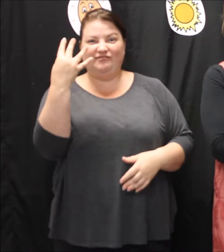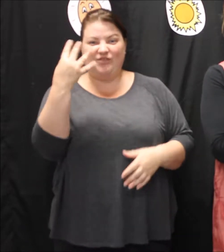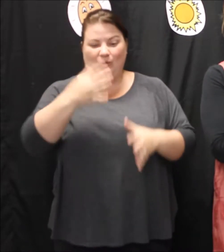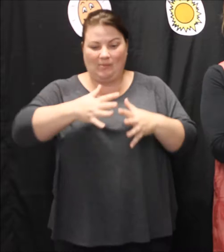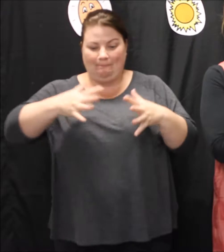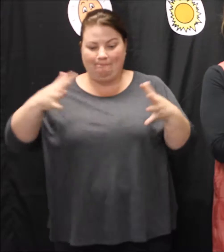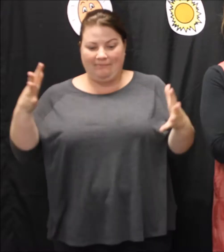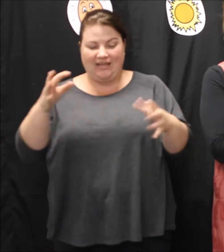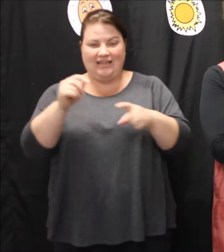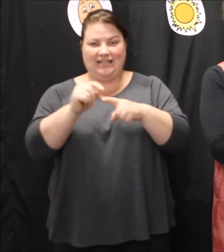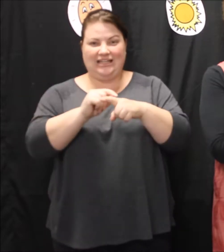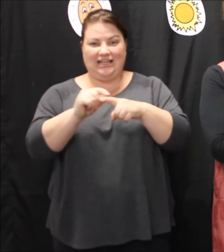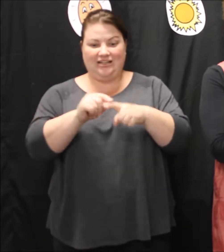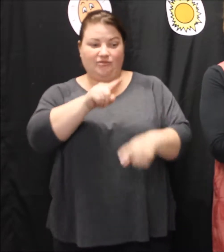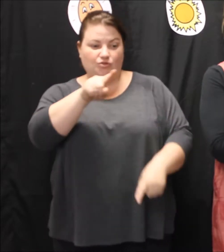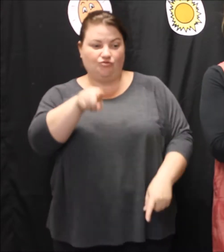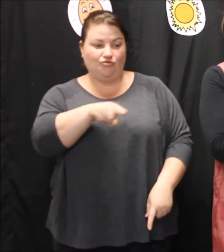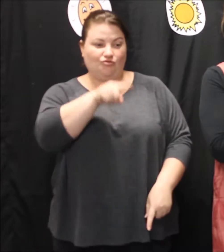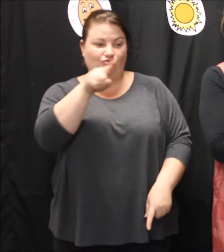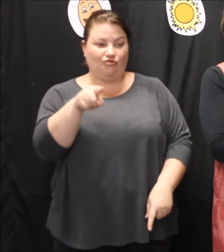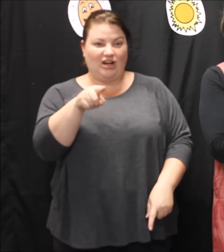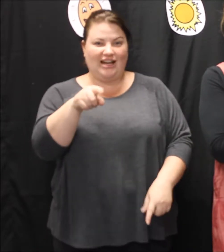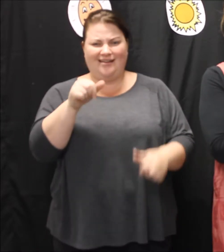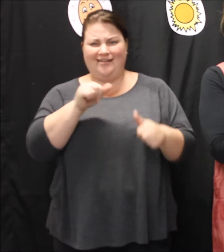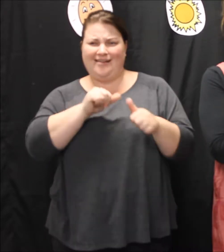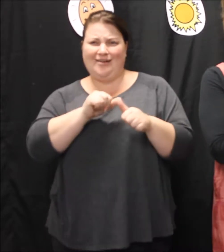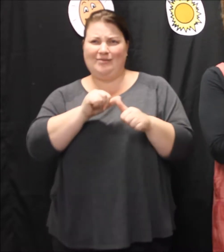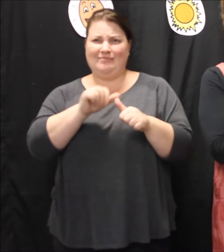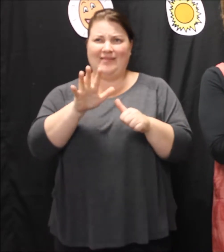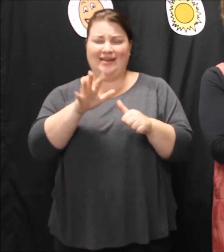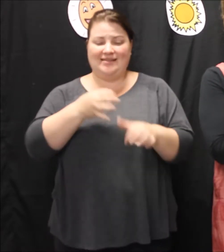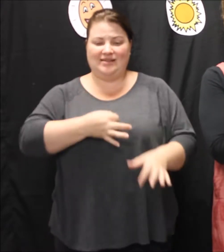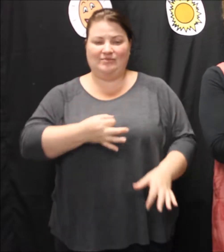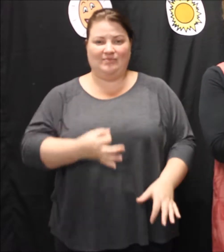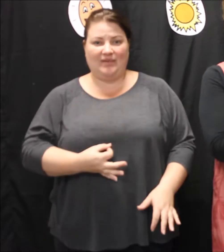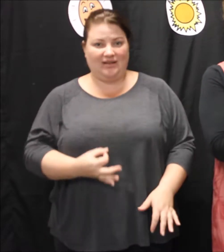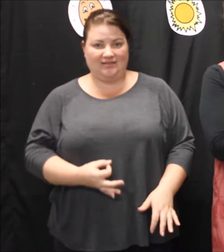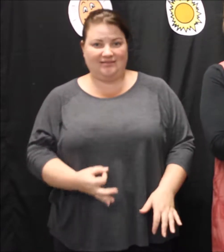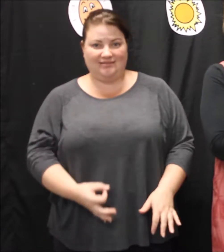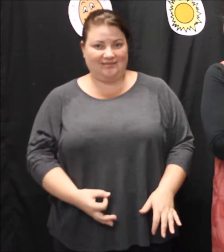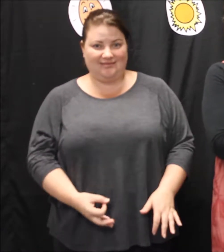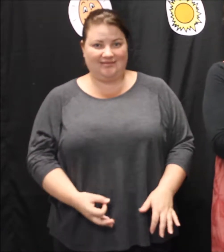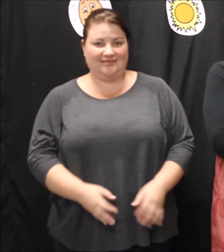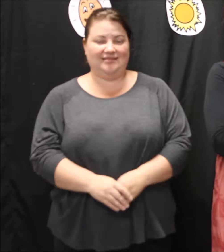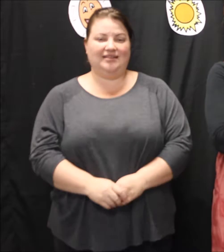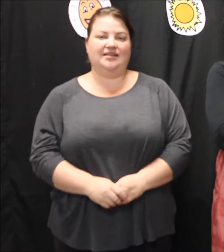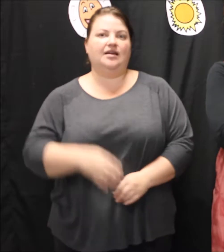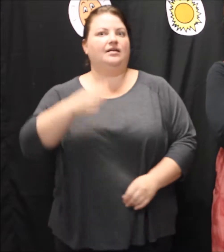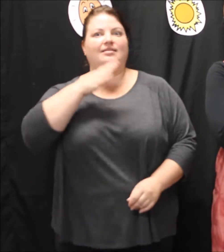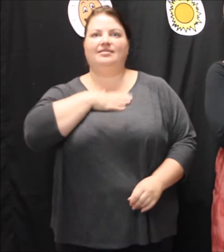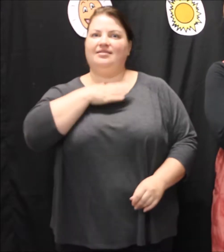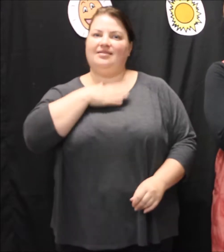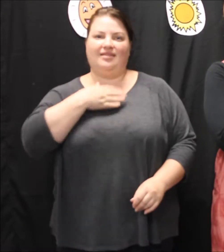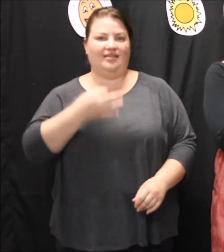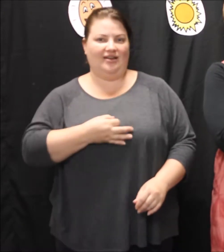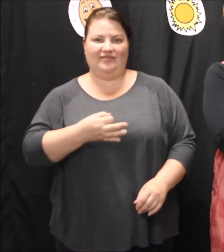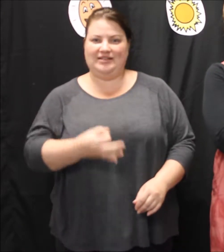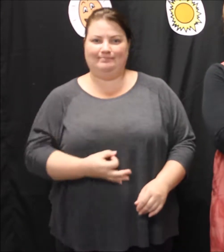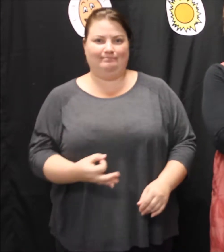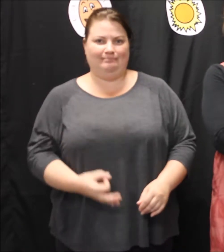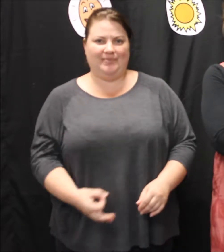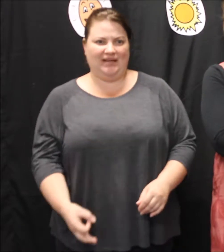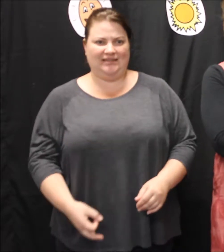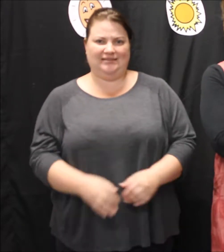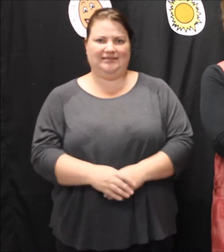colourful, round, groovy buttons. He loved his buttons